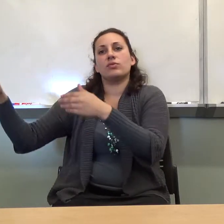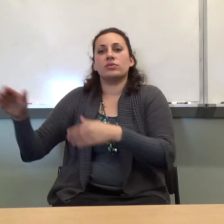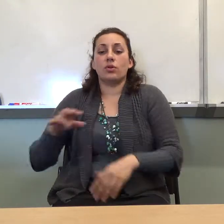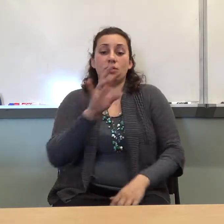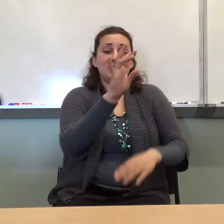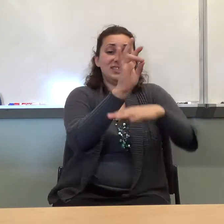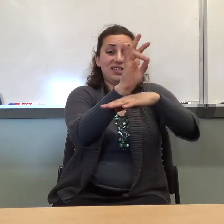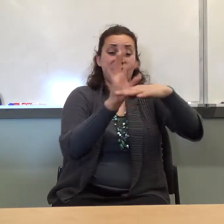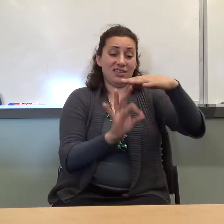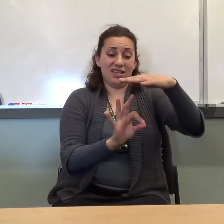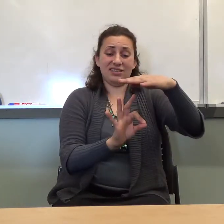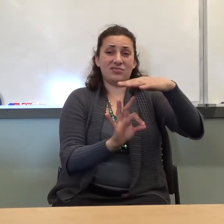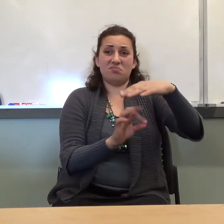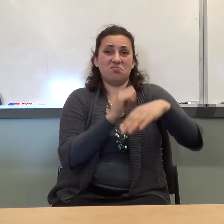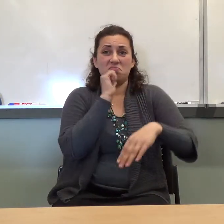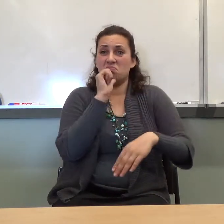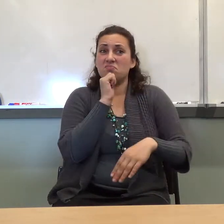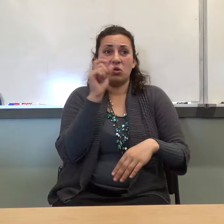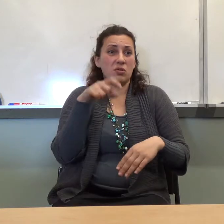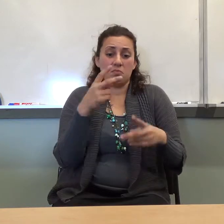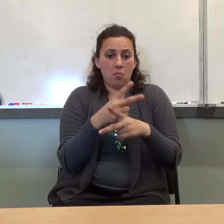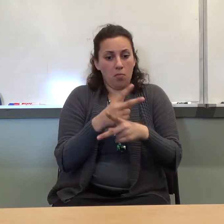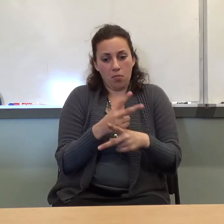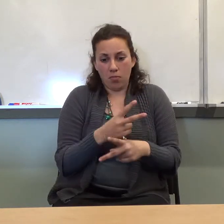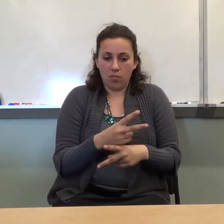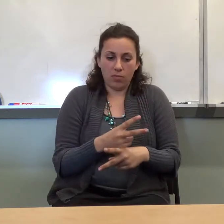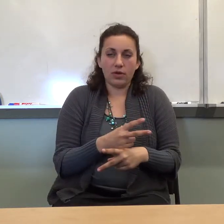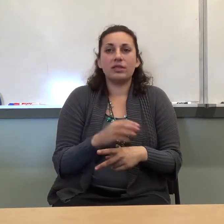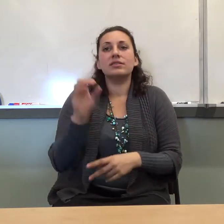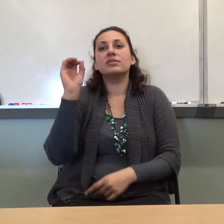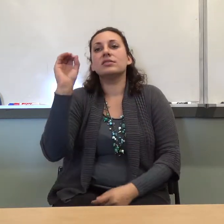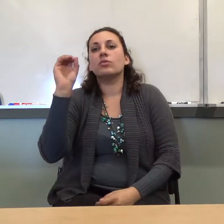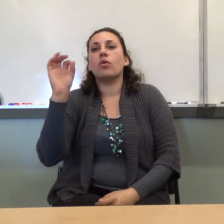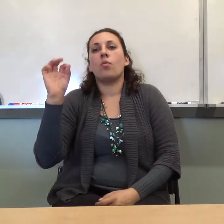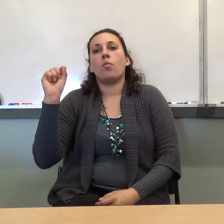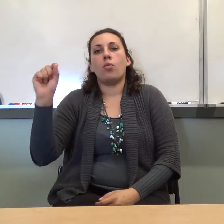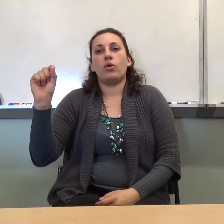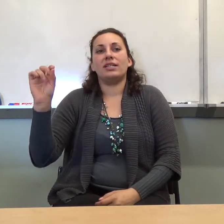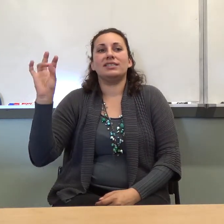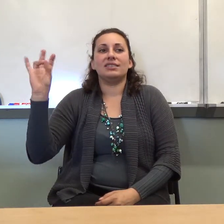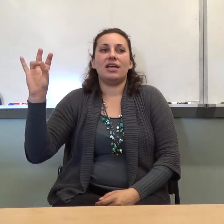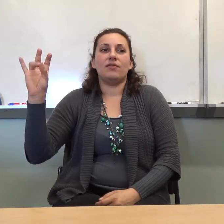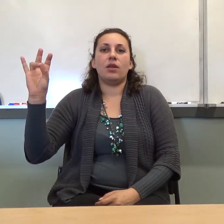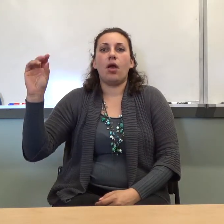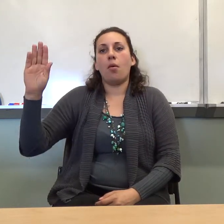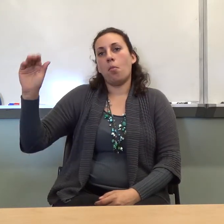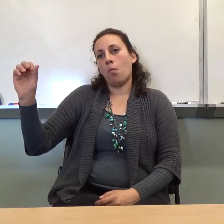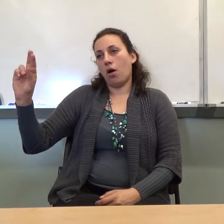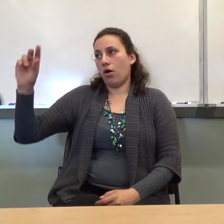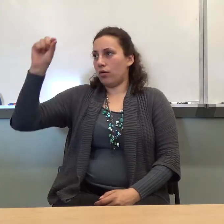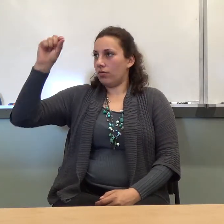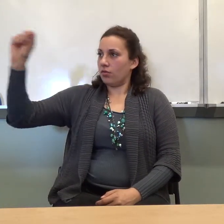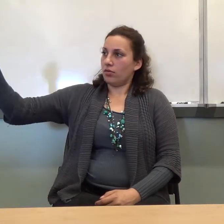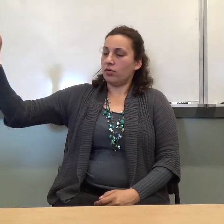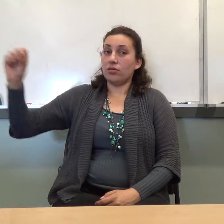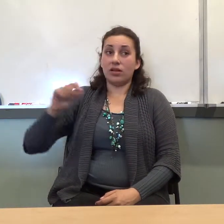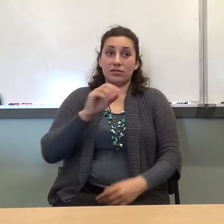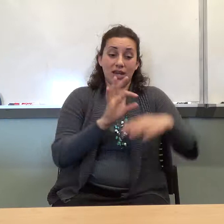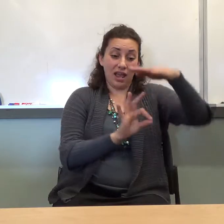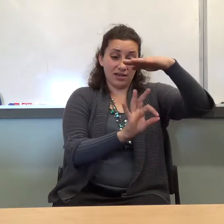need to calculate it. It's going to be 0.7 with a bar. That's the nice thing about ninths. Is yeah, they're repeaters, but they're